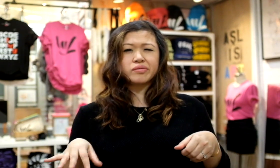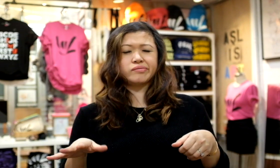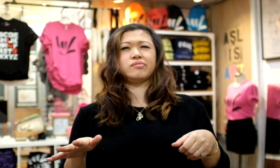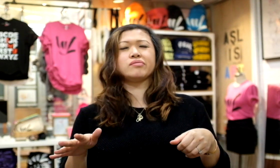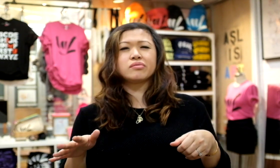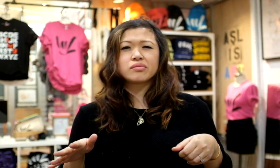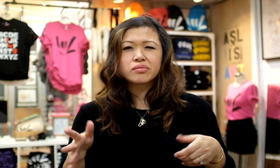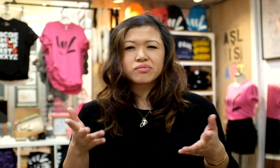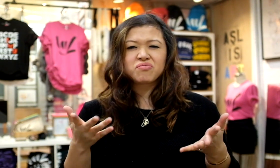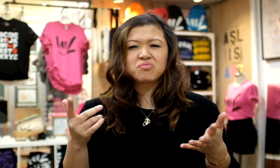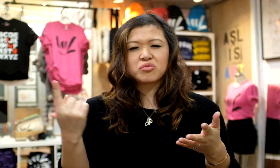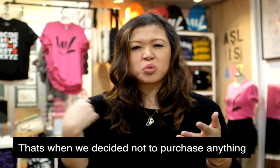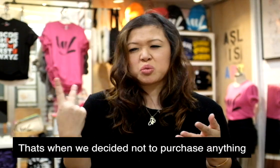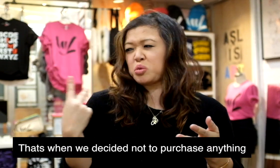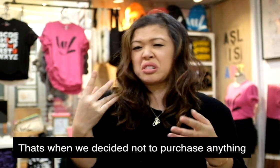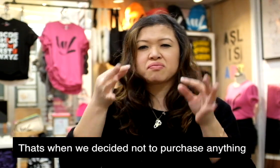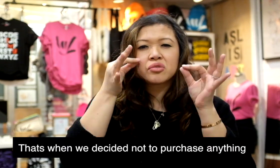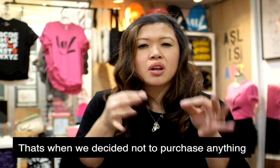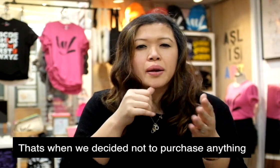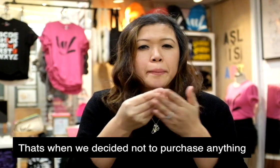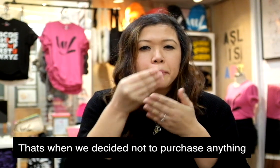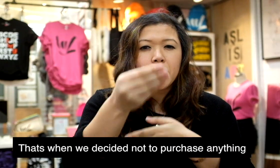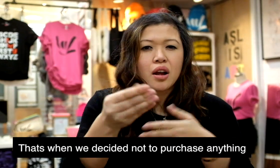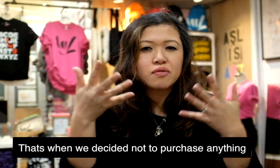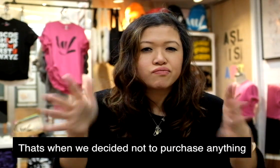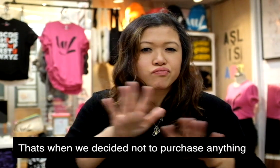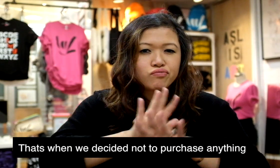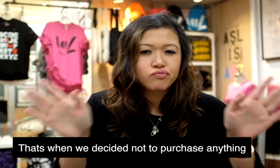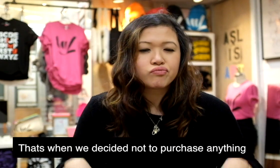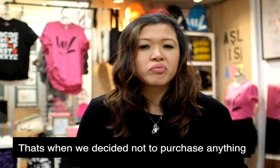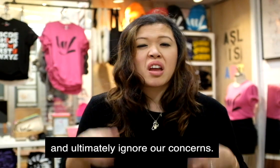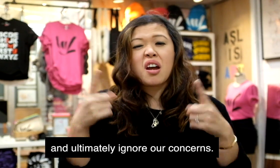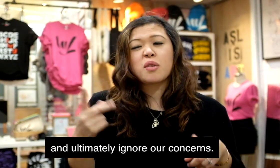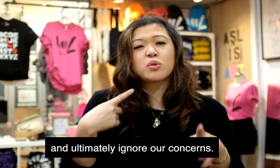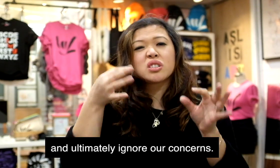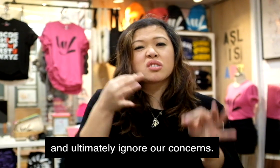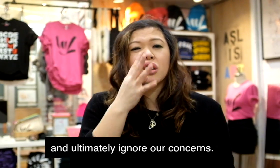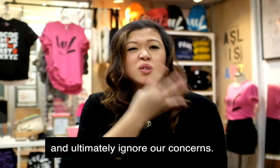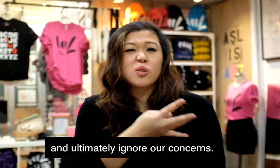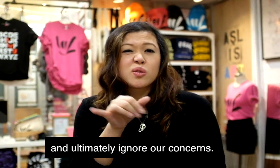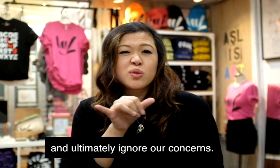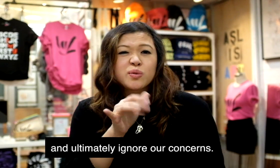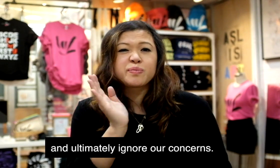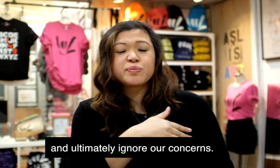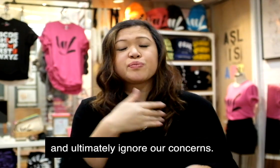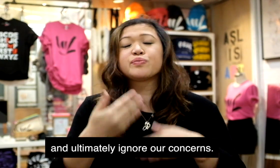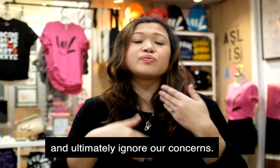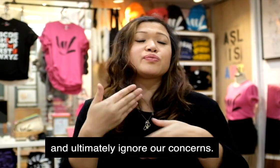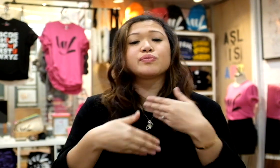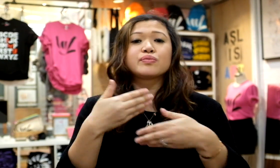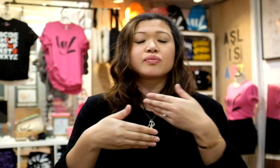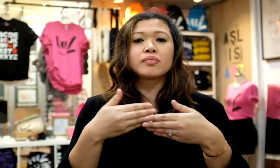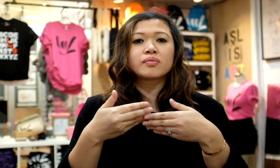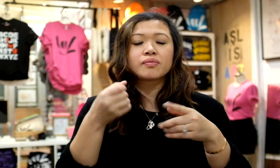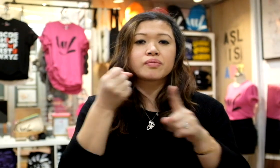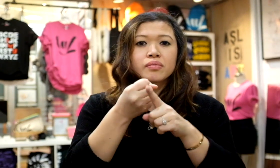signing. So we decided not to purchase anything. And we just ignored our concerns and went on with our